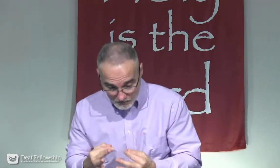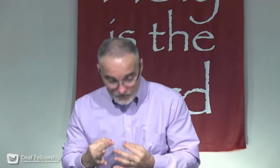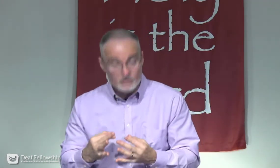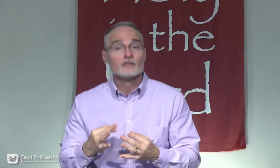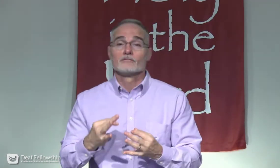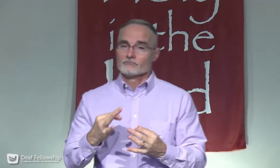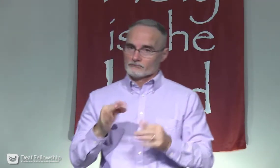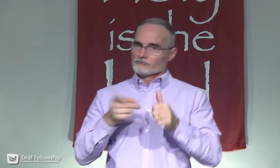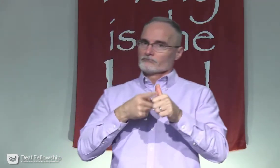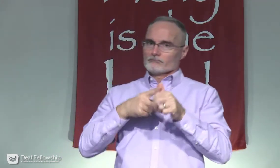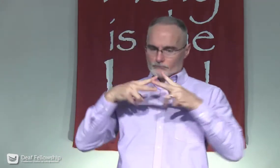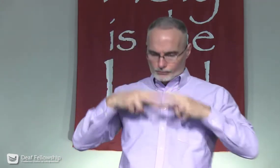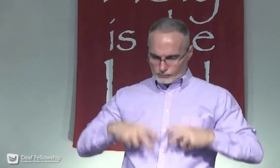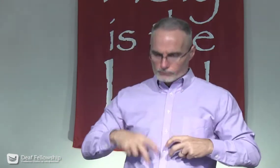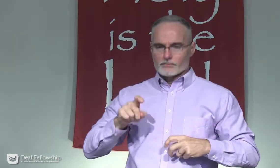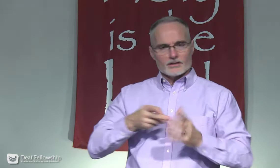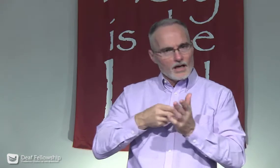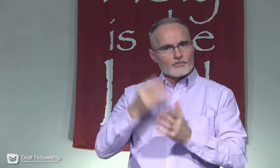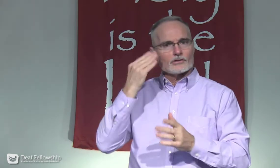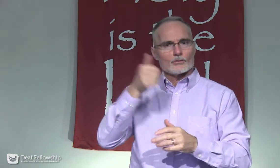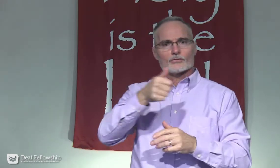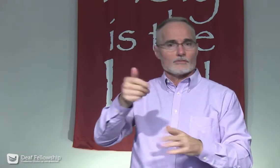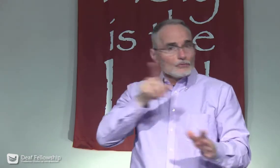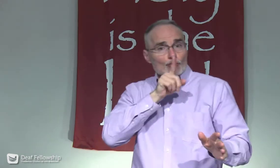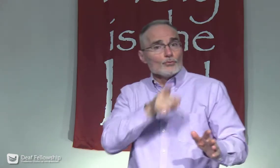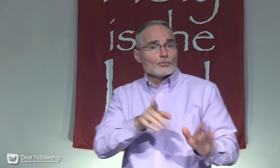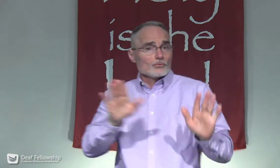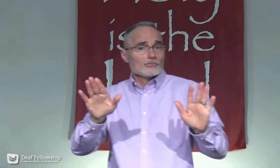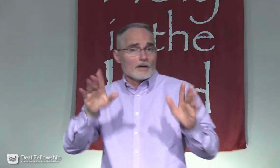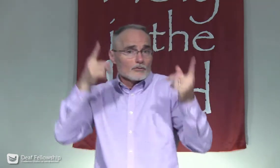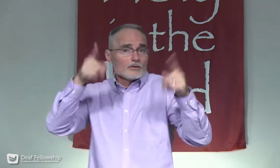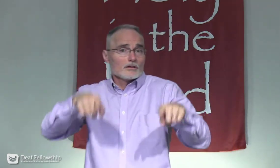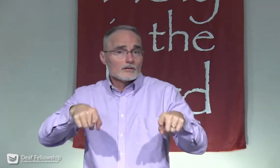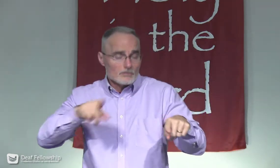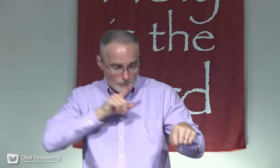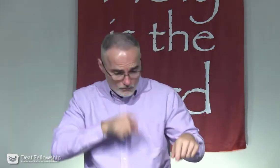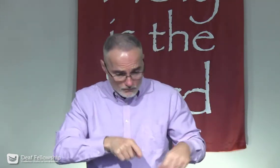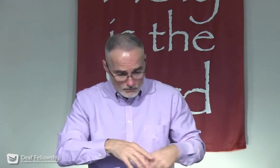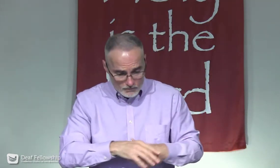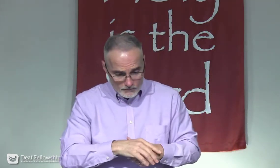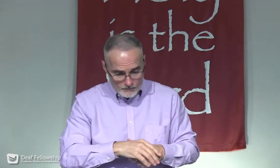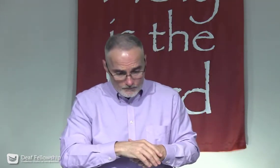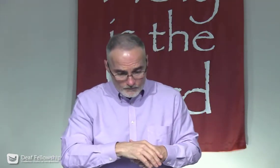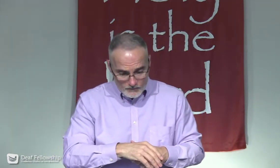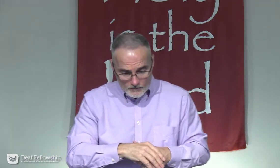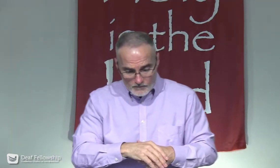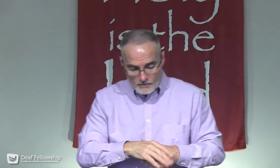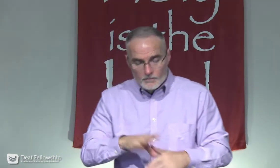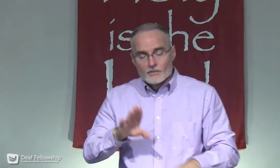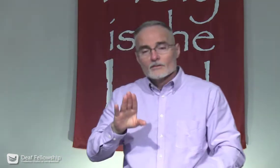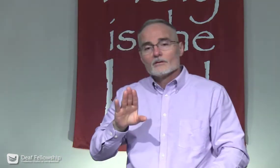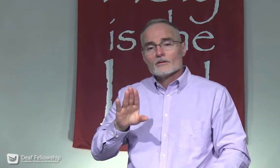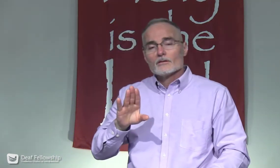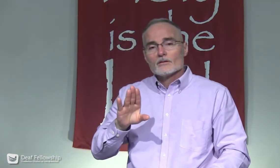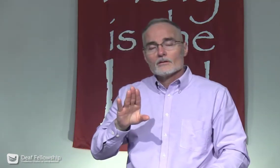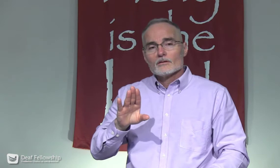know yourself. If you want a happy marriage or a happy family, you have to honestly assess yourself. And that's true.